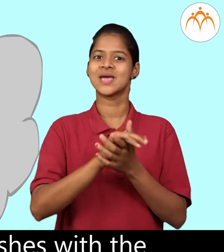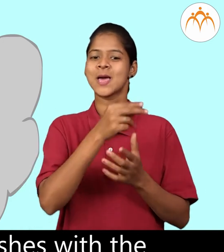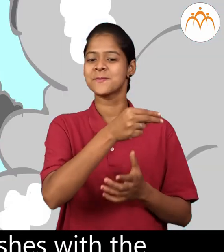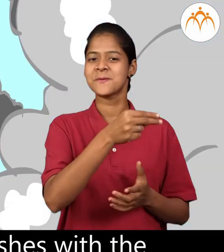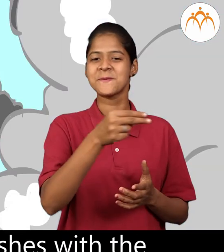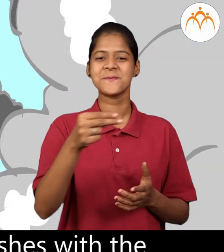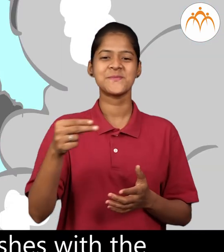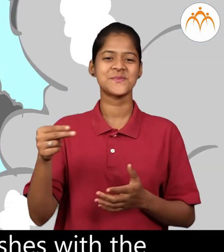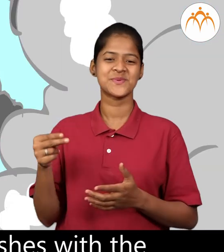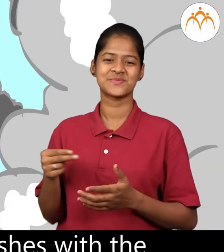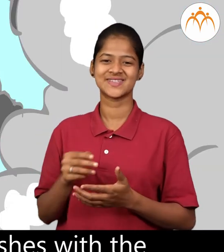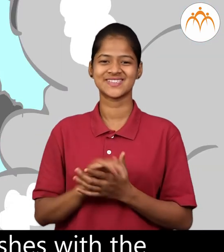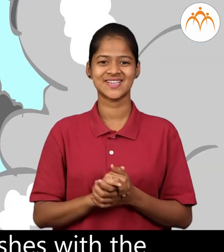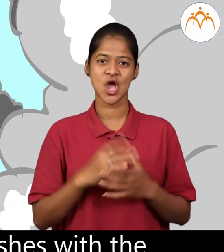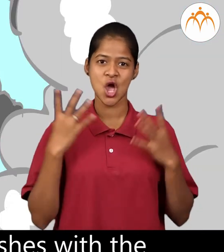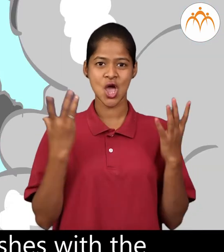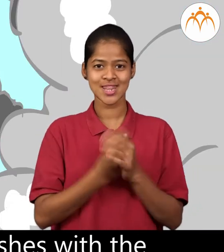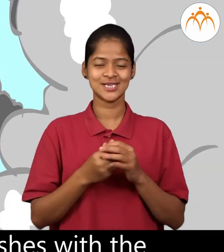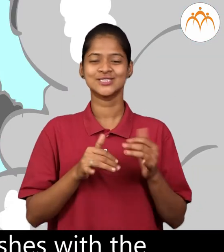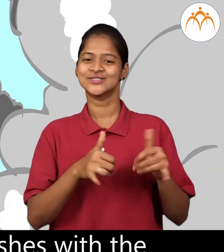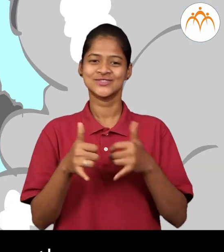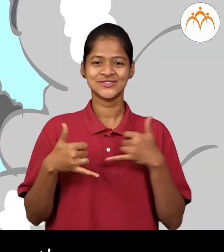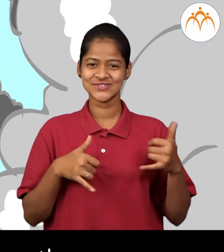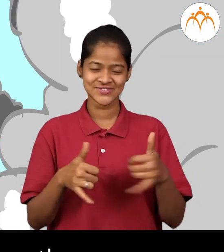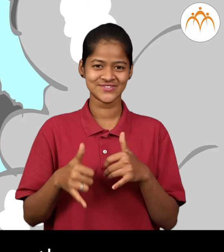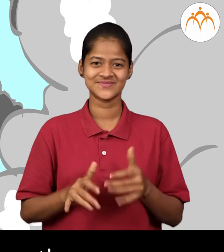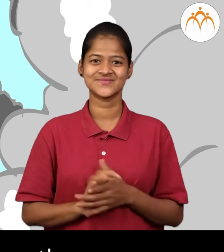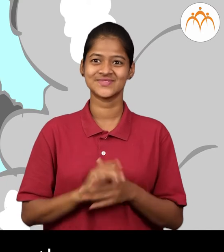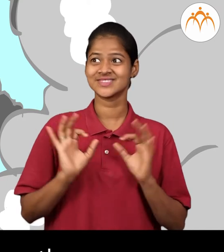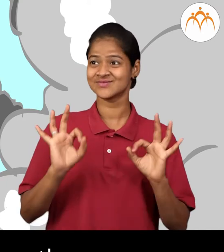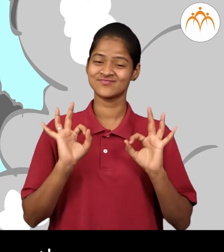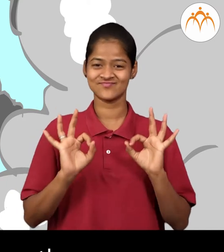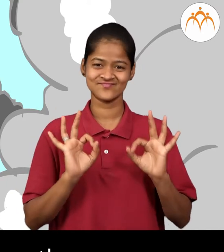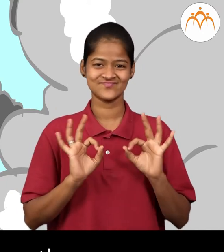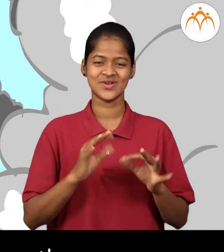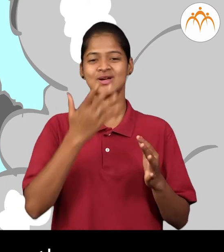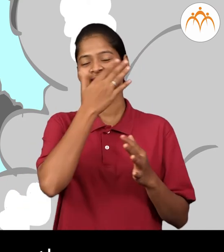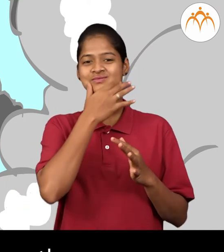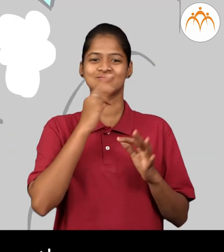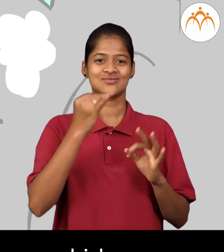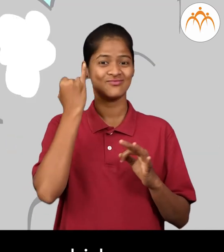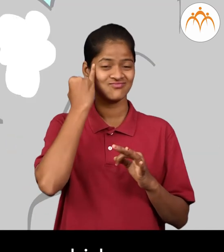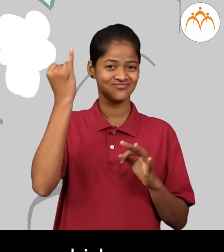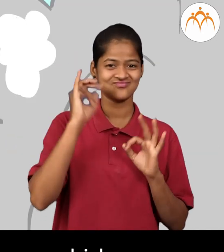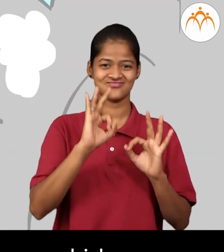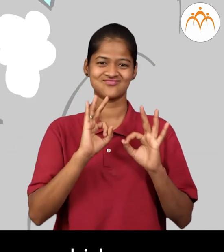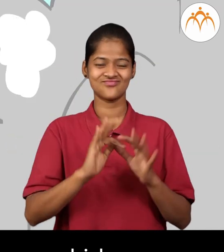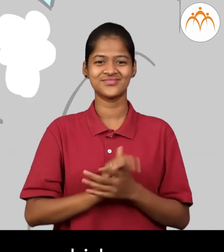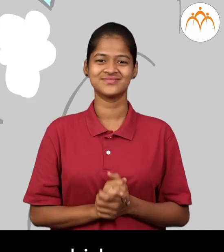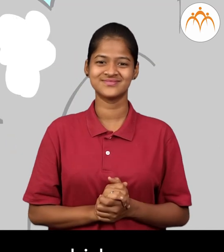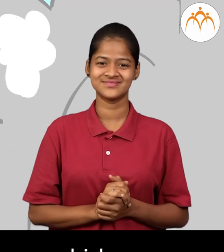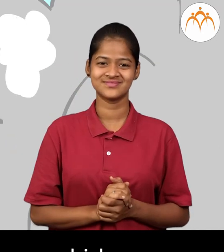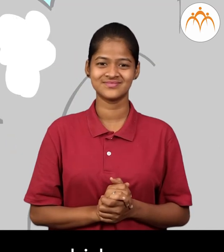with the names of my friends. We will all play together. Wow!